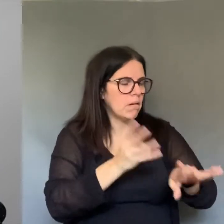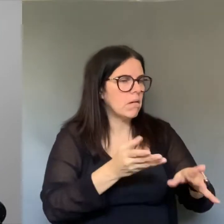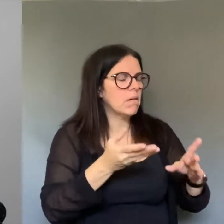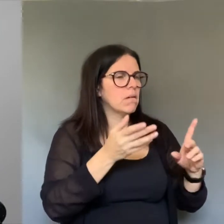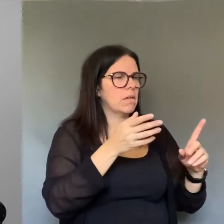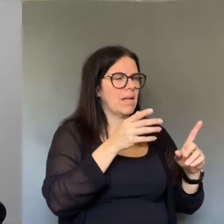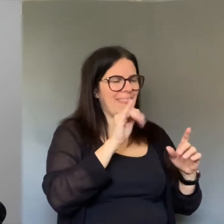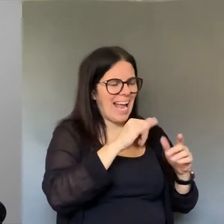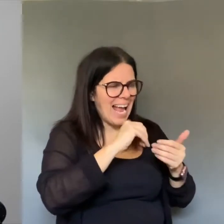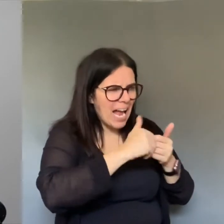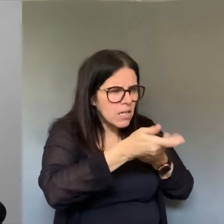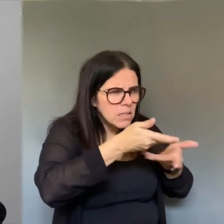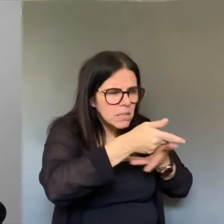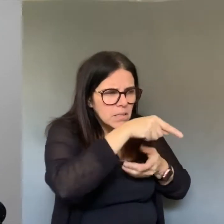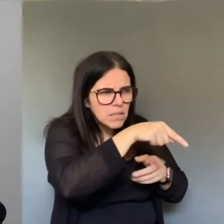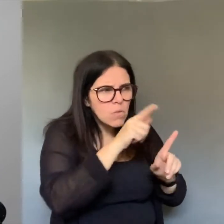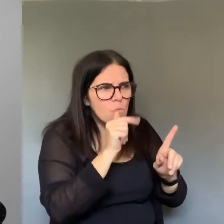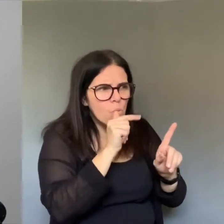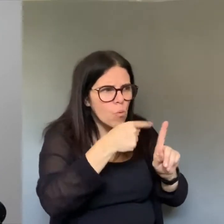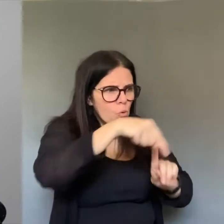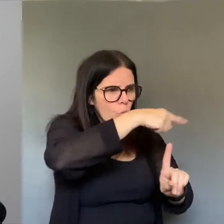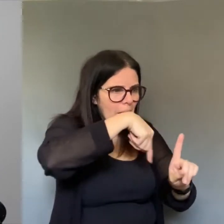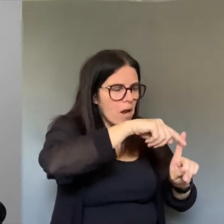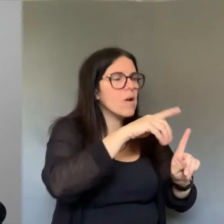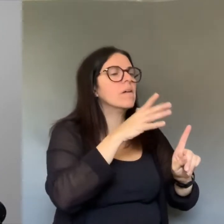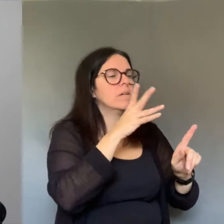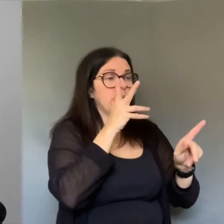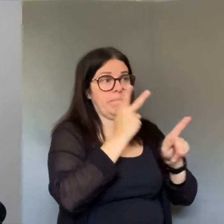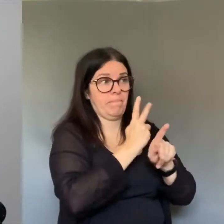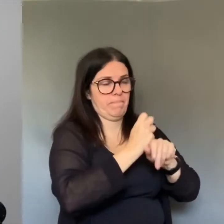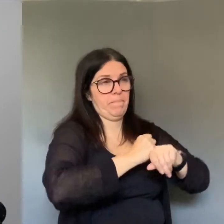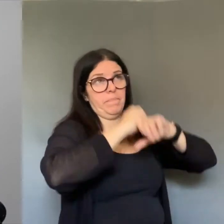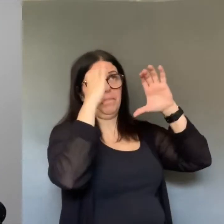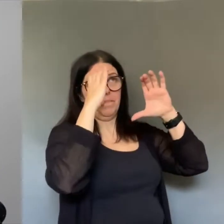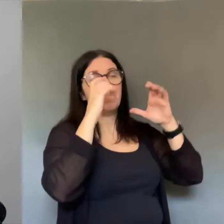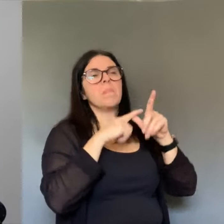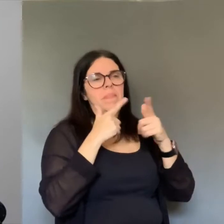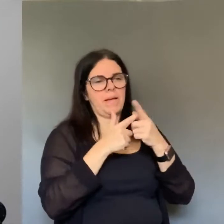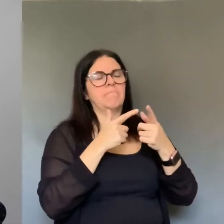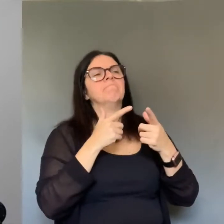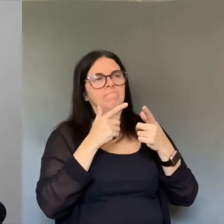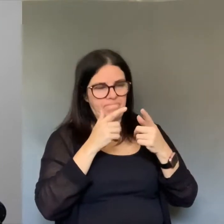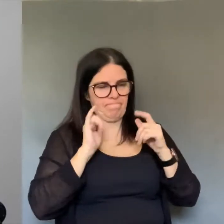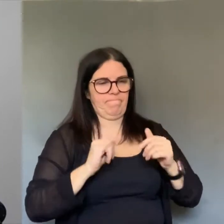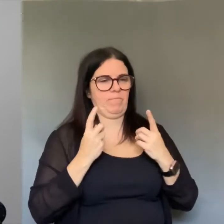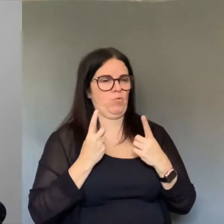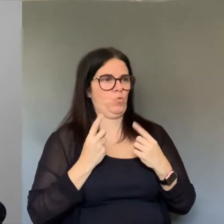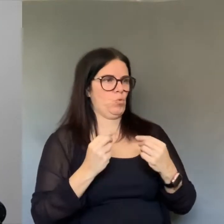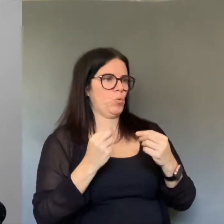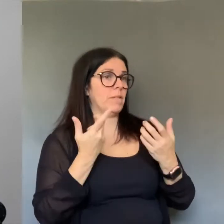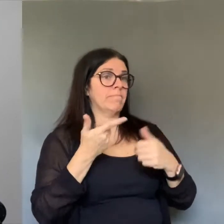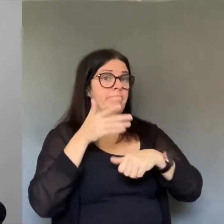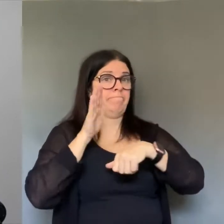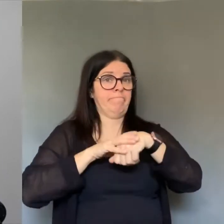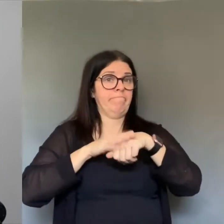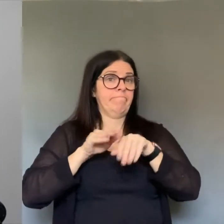contacts. If it's the employees that we are concerned about, or if the other general public we are concerned about, and based on